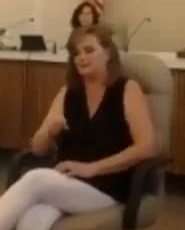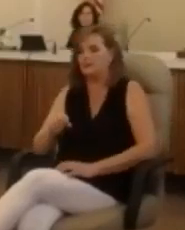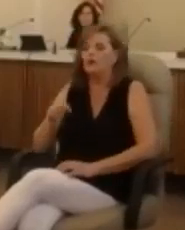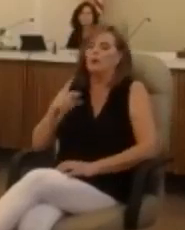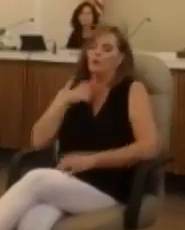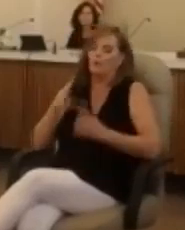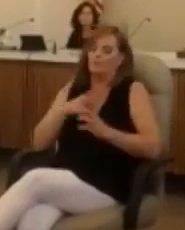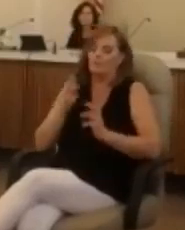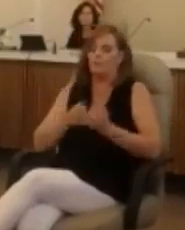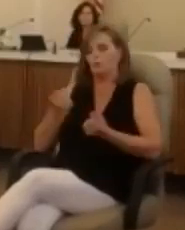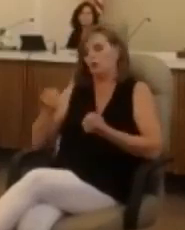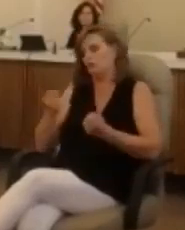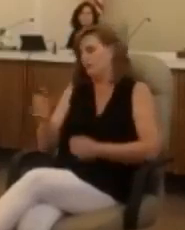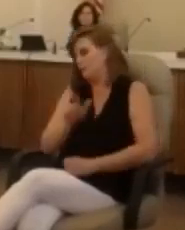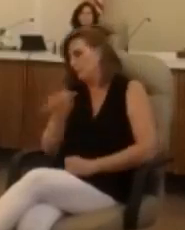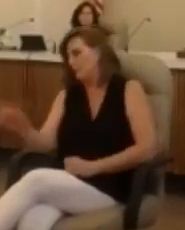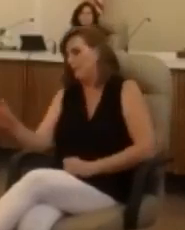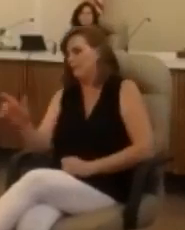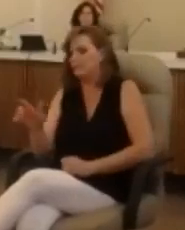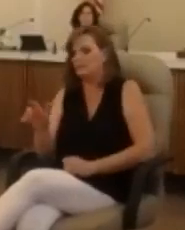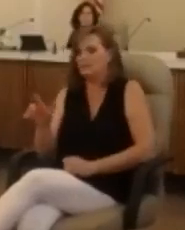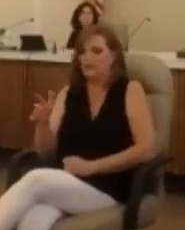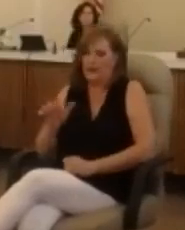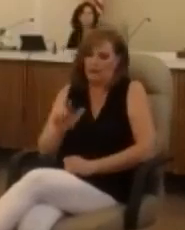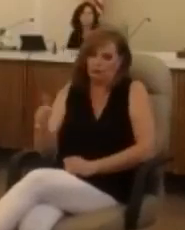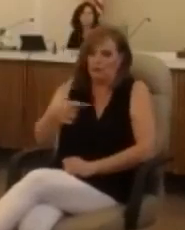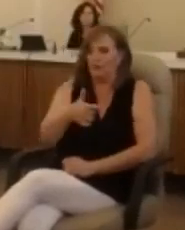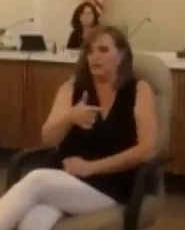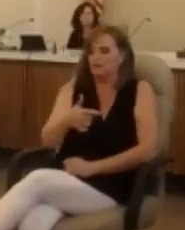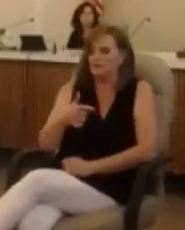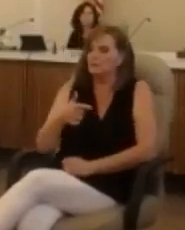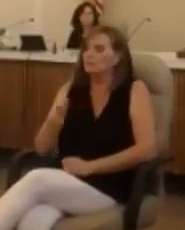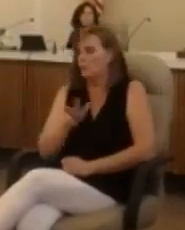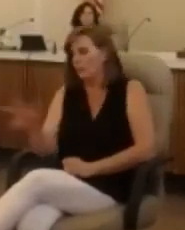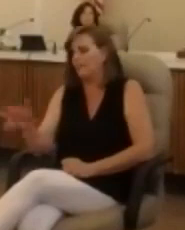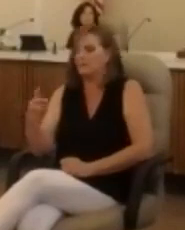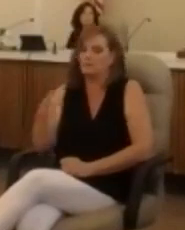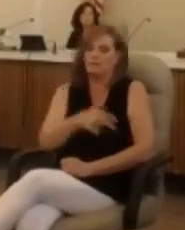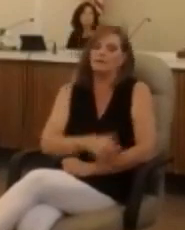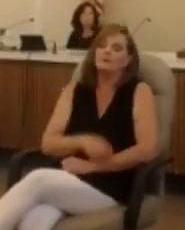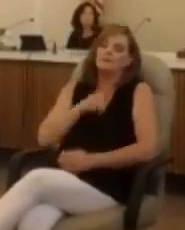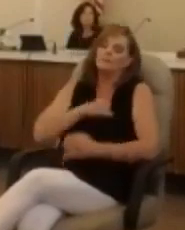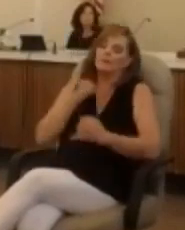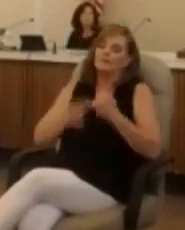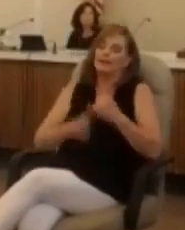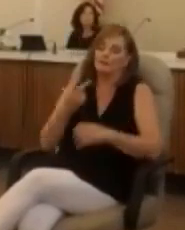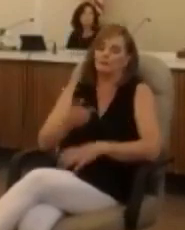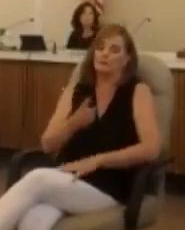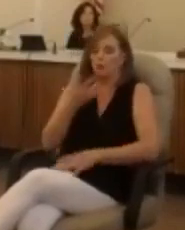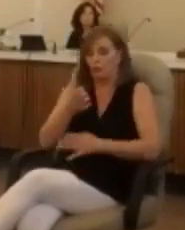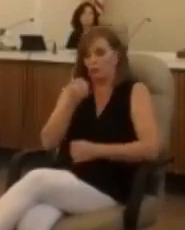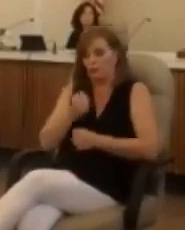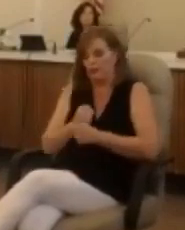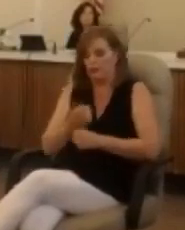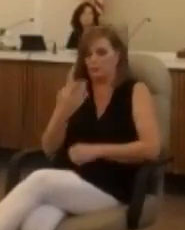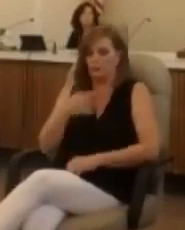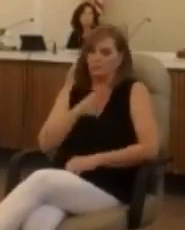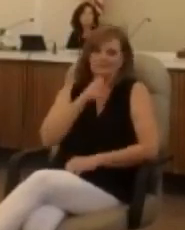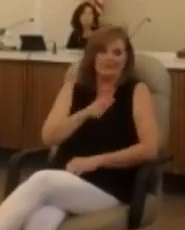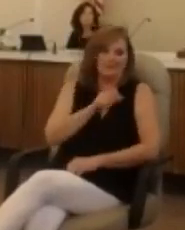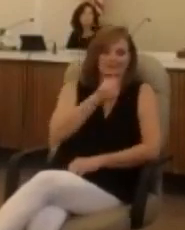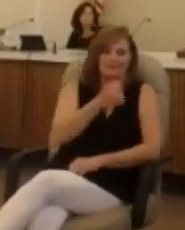neighborhood, a lot of these houses weren't even here. The last two counts for Ward Hill Road were 3 years ago, not